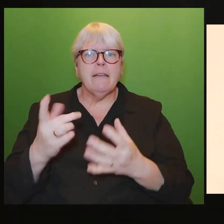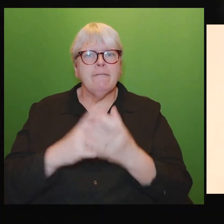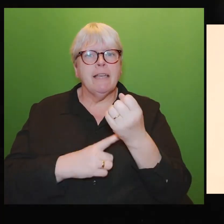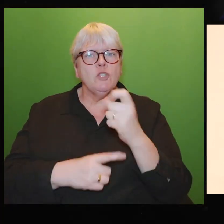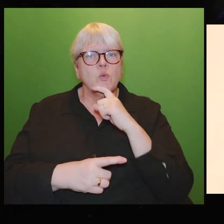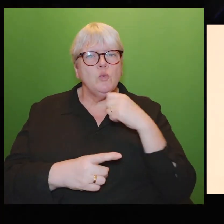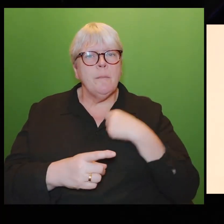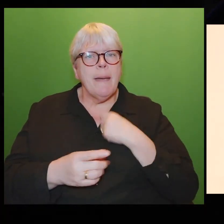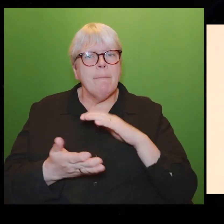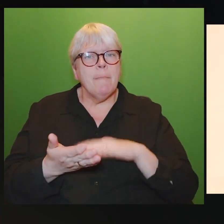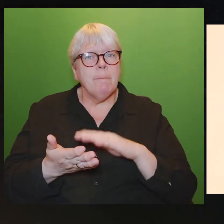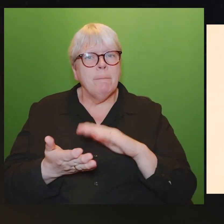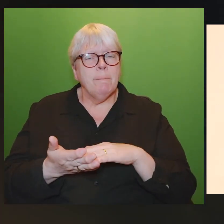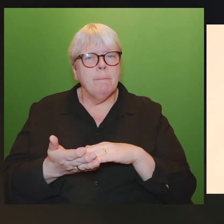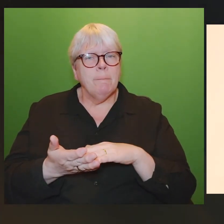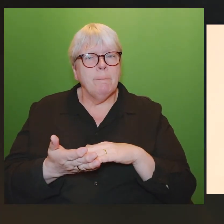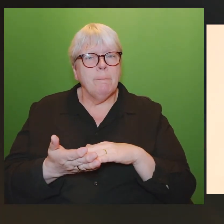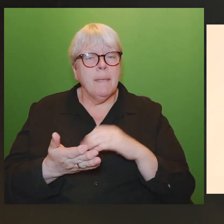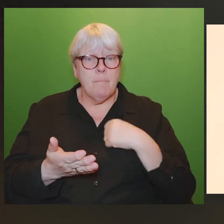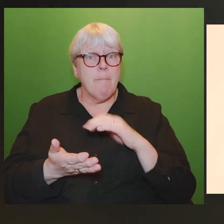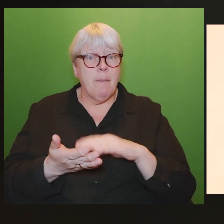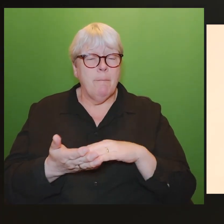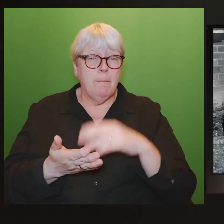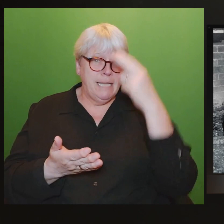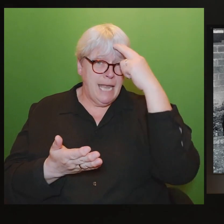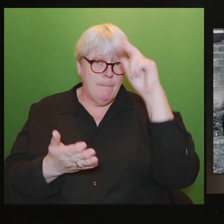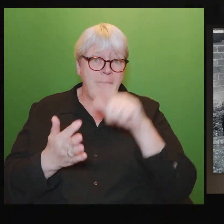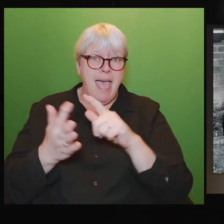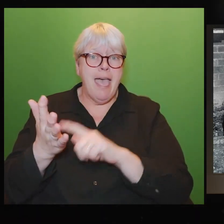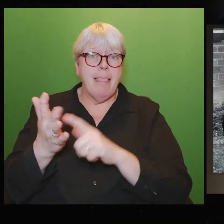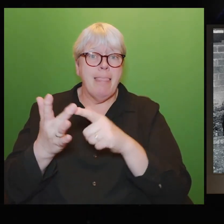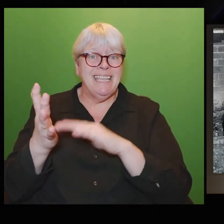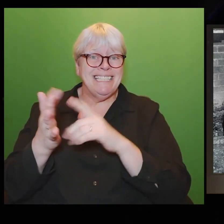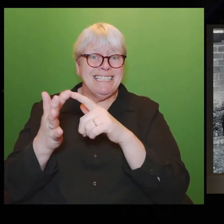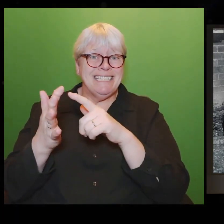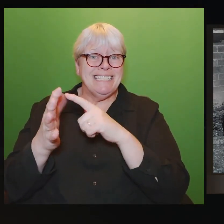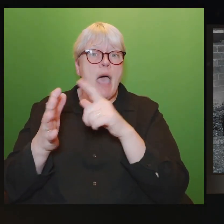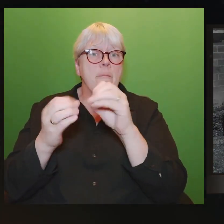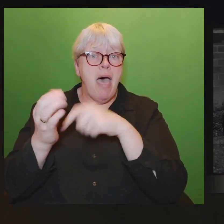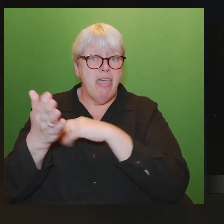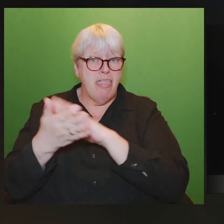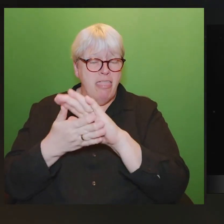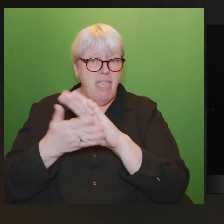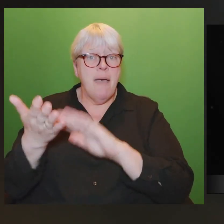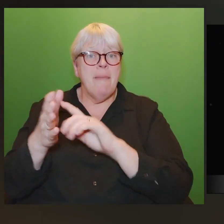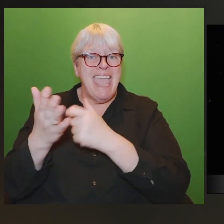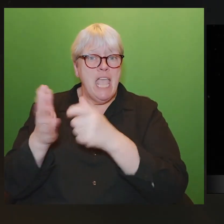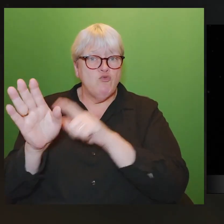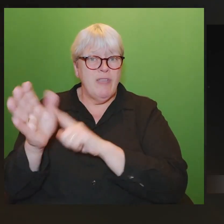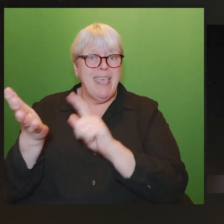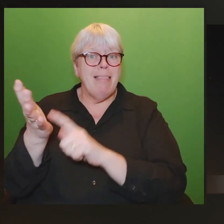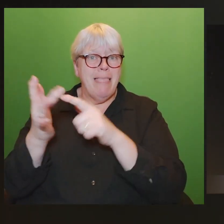"Mum, I'm going to find your family for you." Because it was at that point I realised that Mum had no context to who